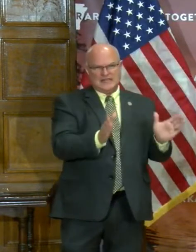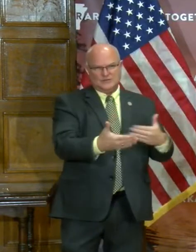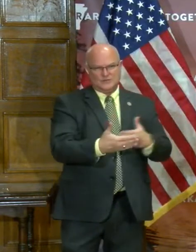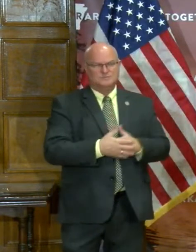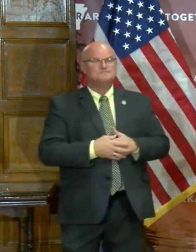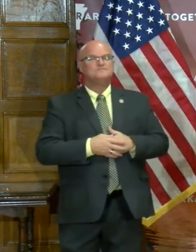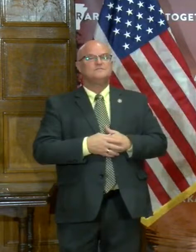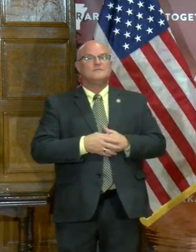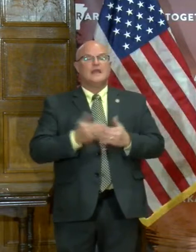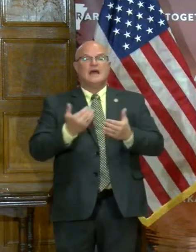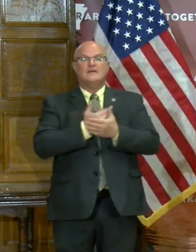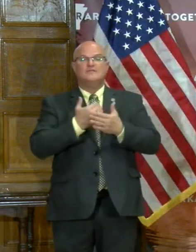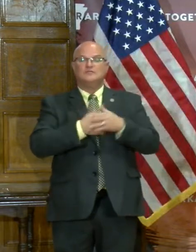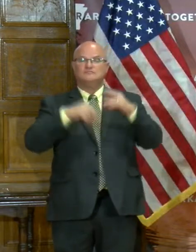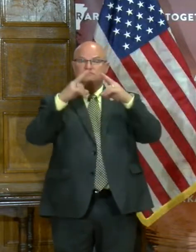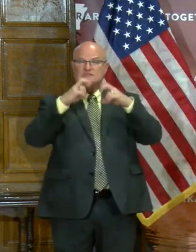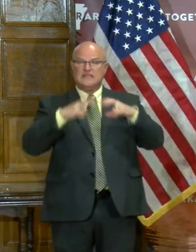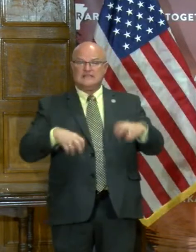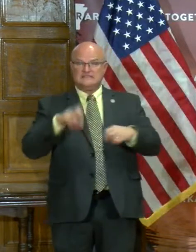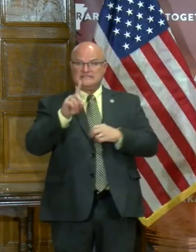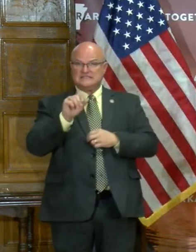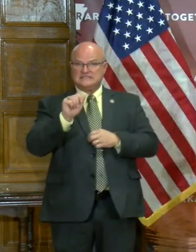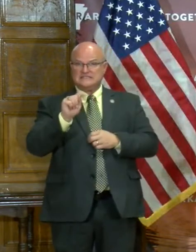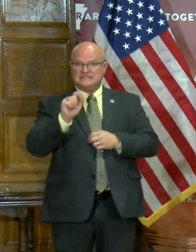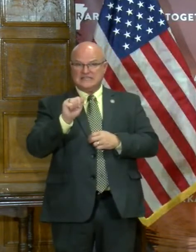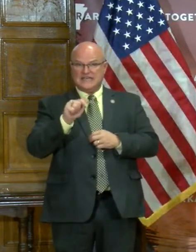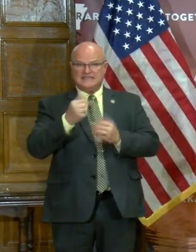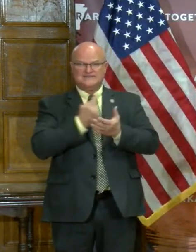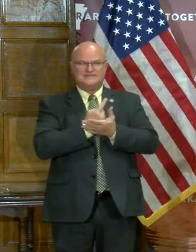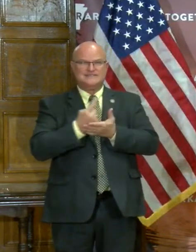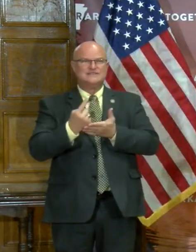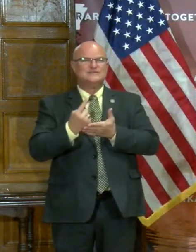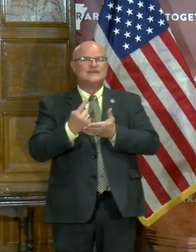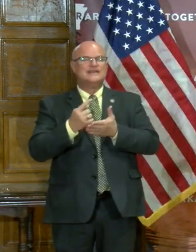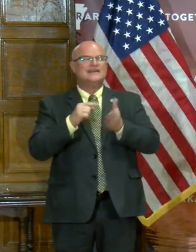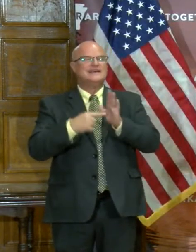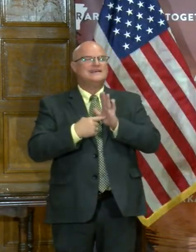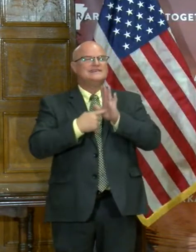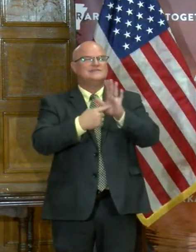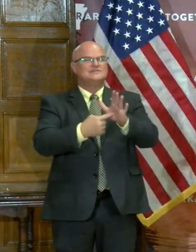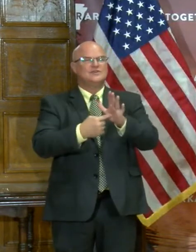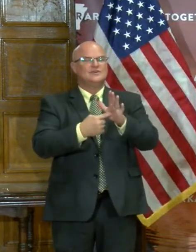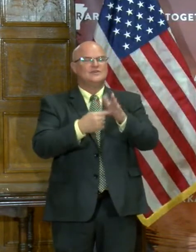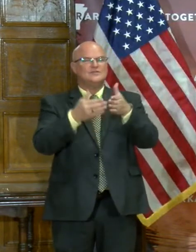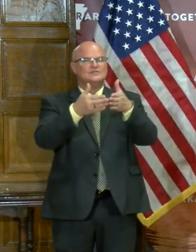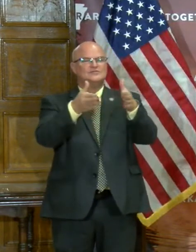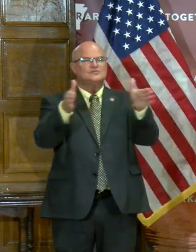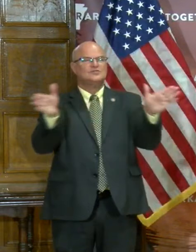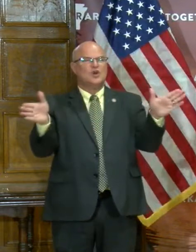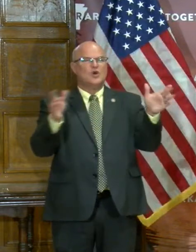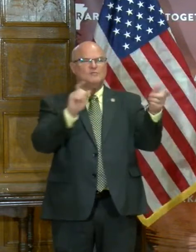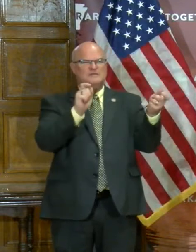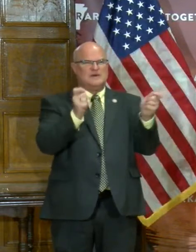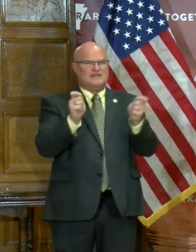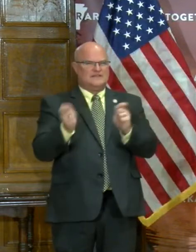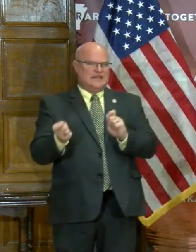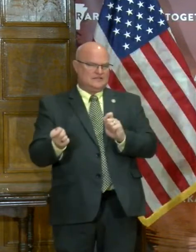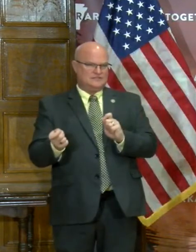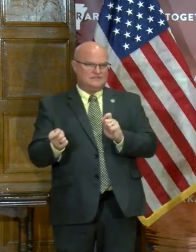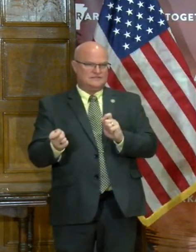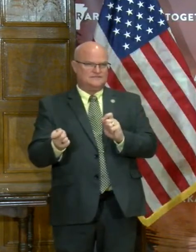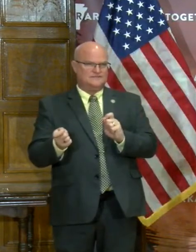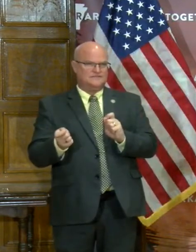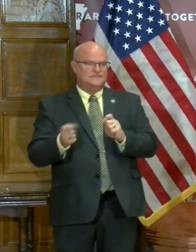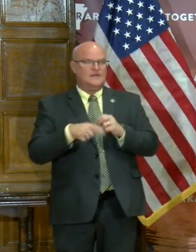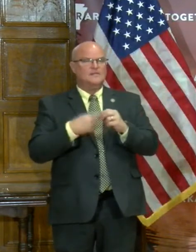have a new analysis of the data this week that shows the scope of the modification